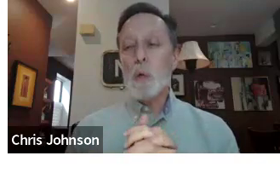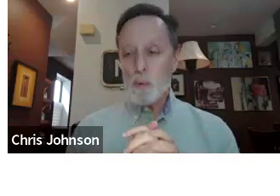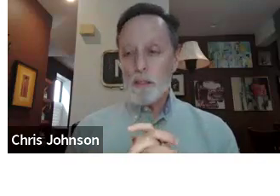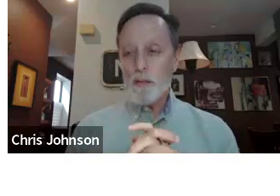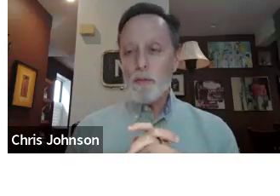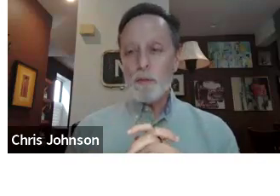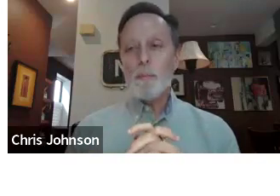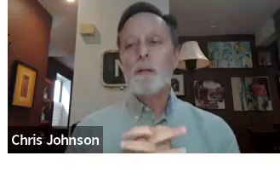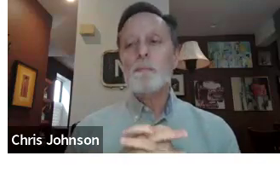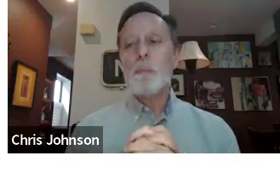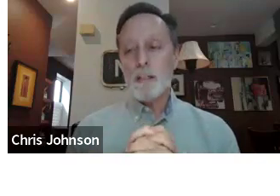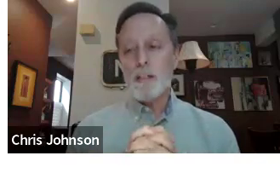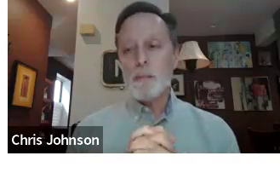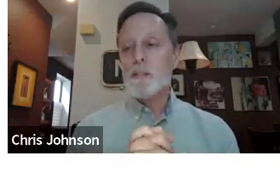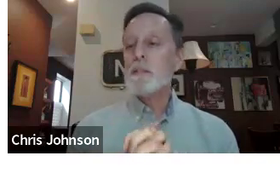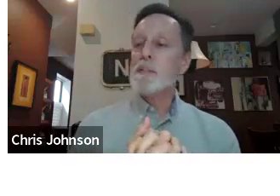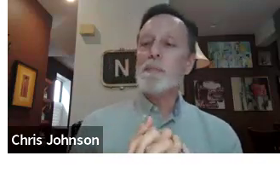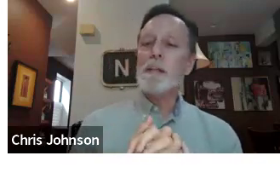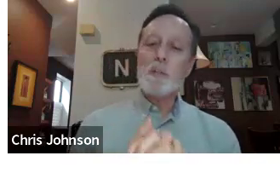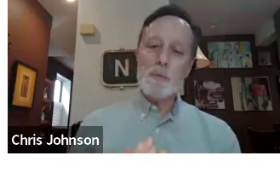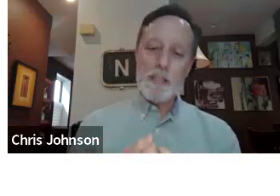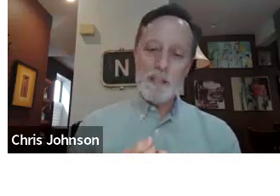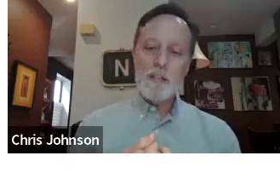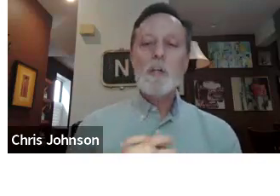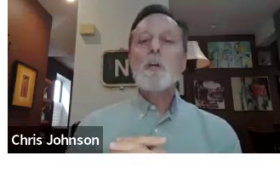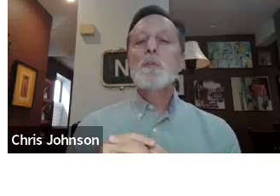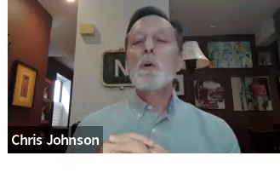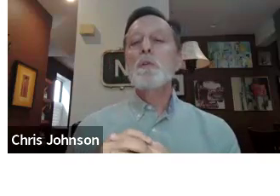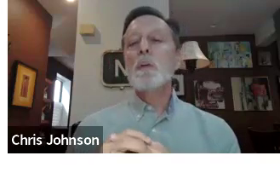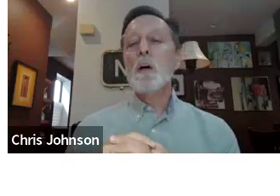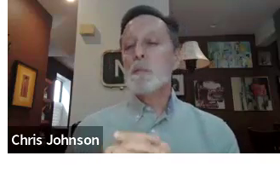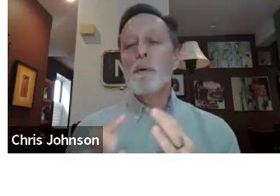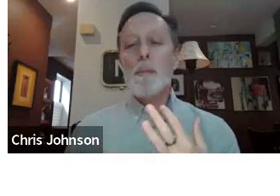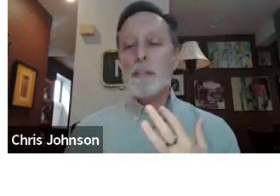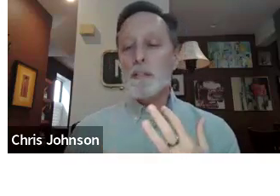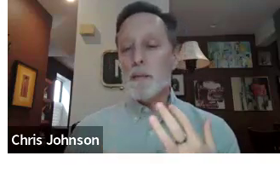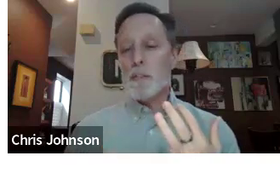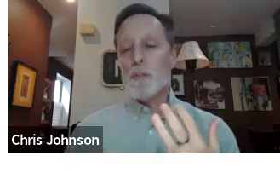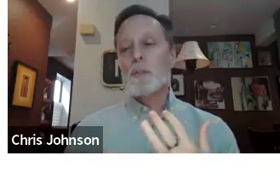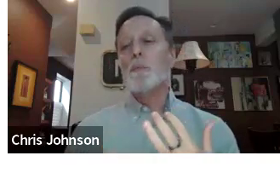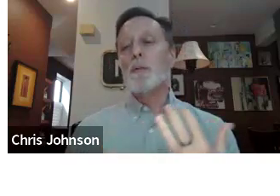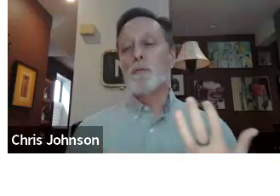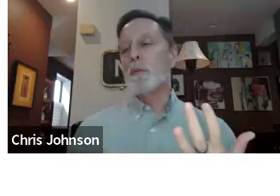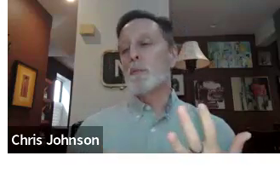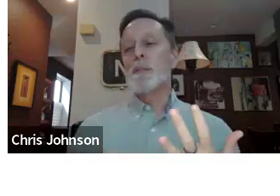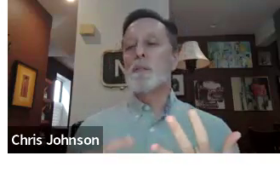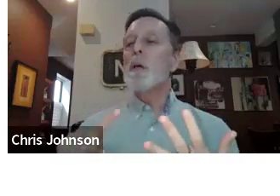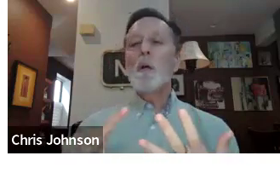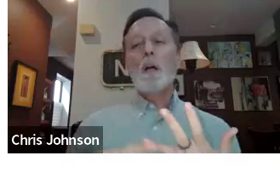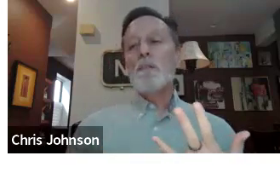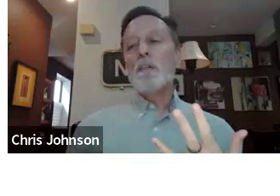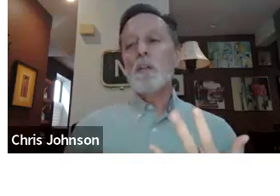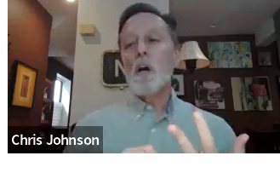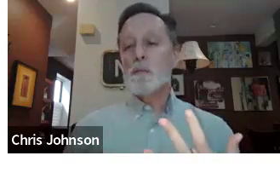you end up owing a third party money because of something you did. So you've caused property damage to someone through your